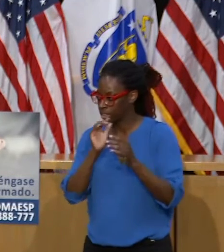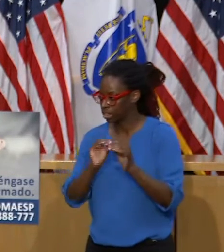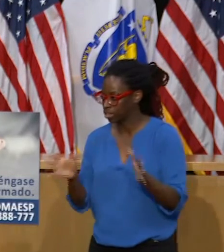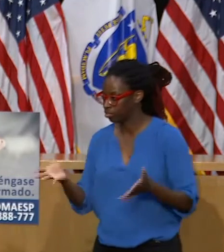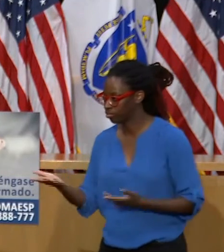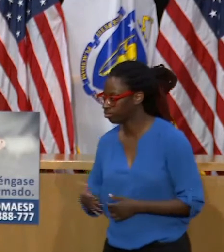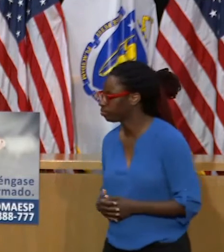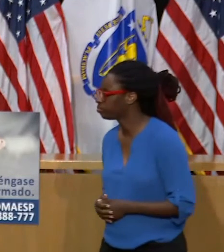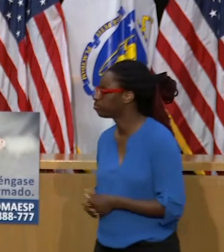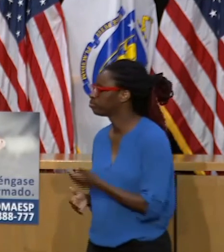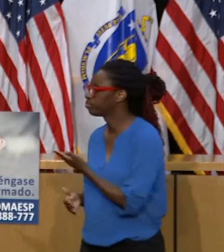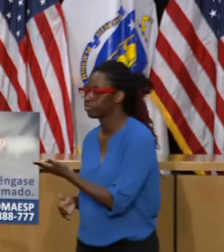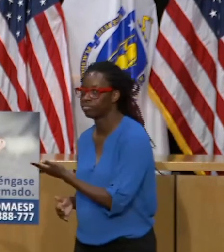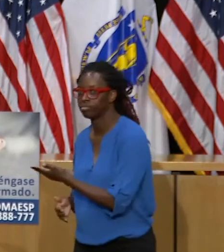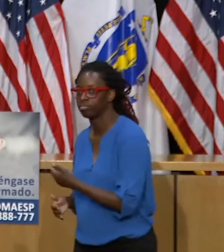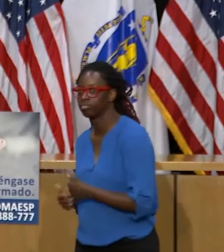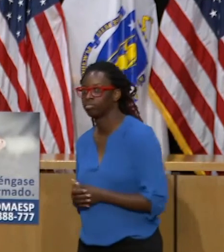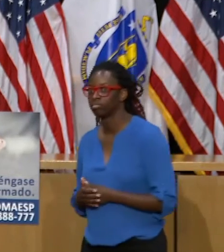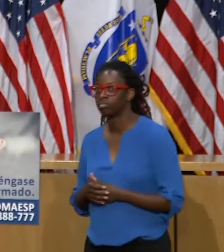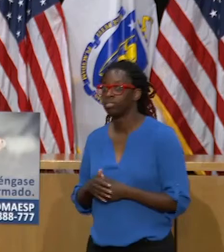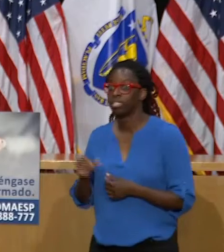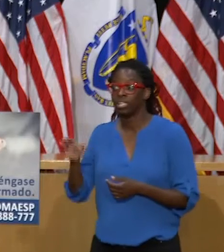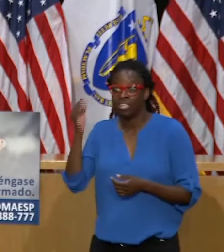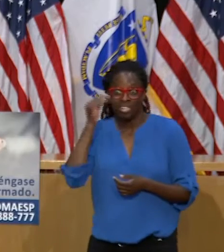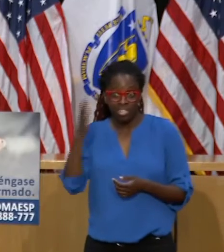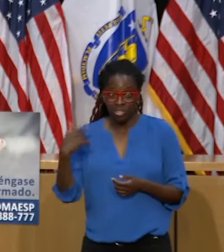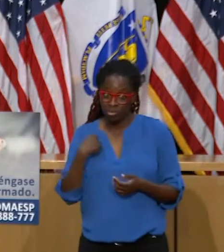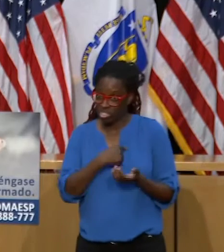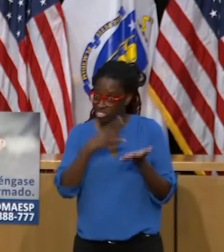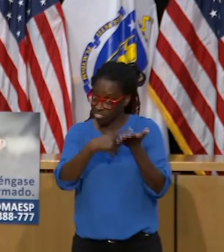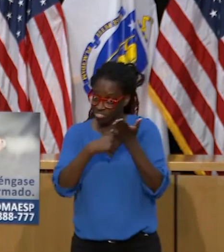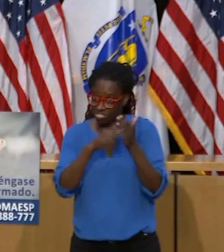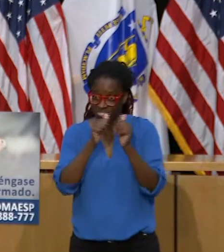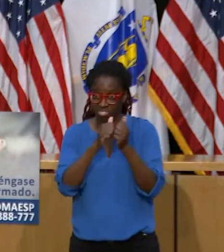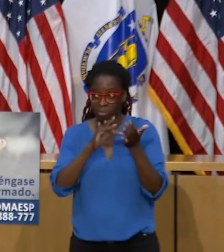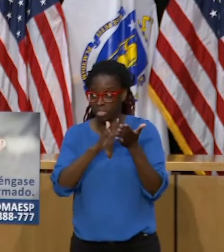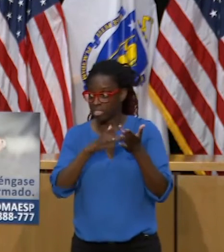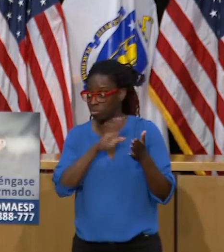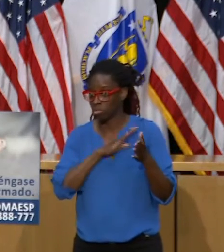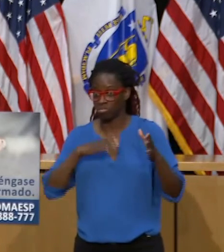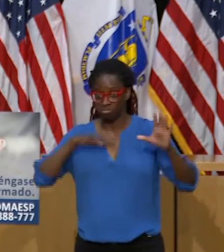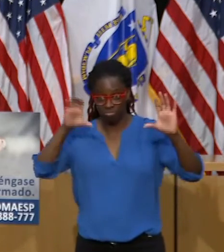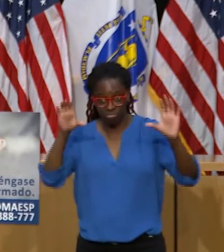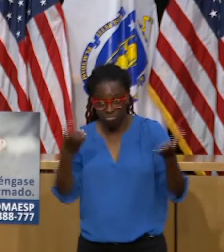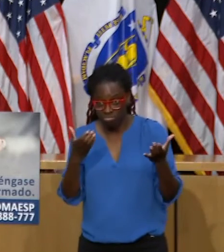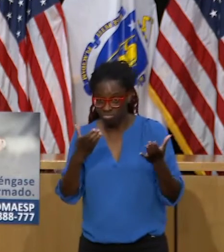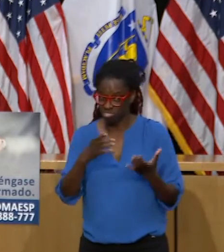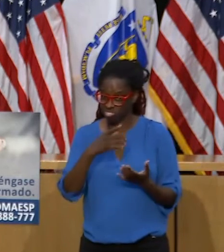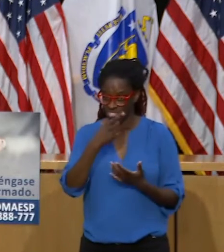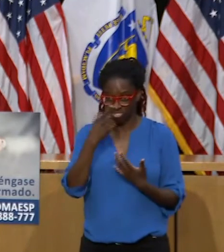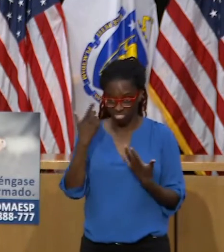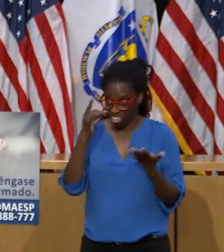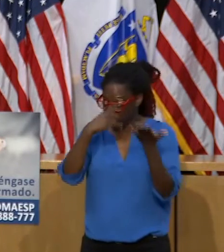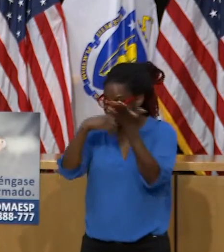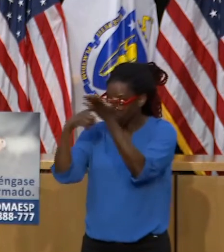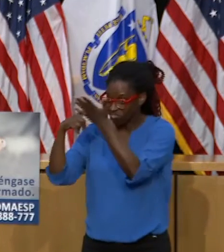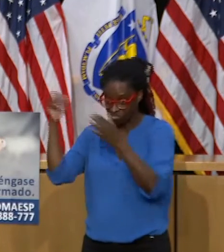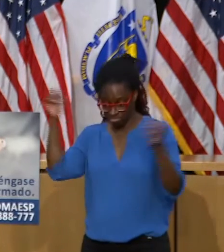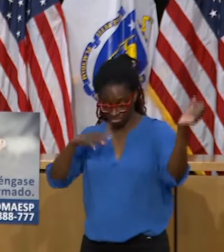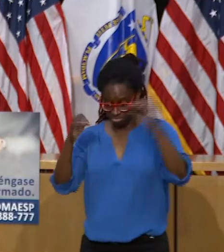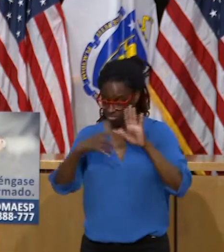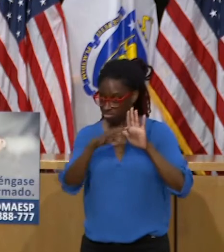having perhaps the premier outstanding medical community in the world, and we're relying on them for our health and safety